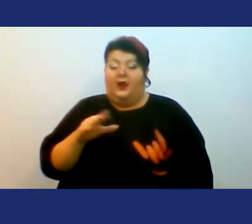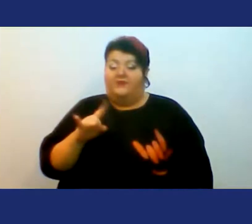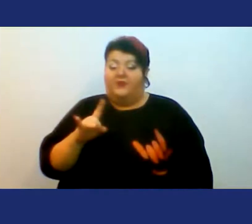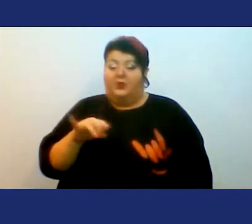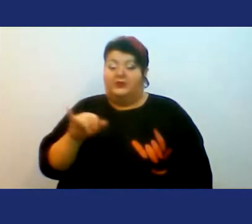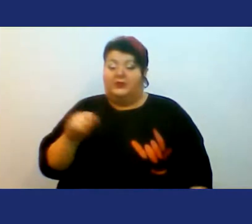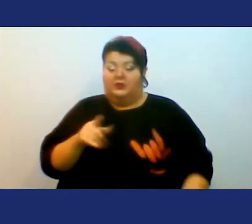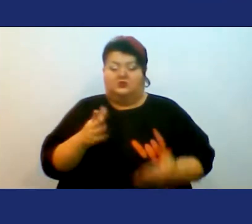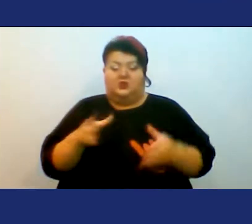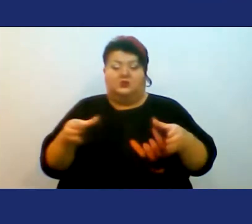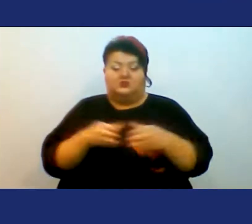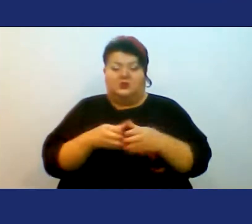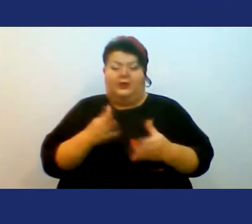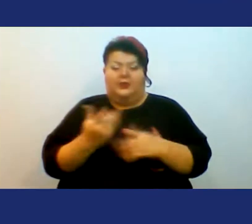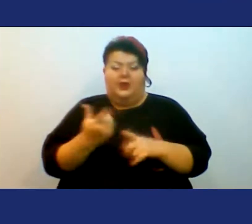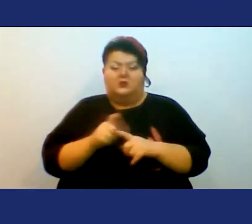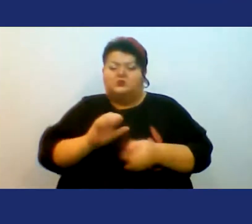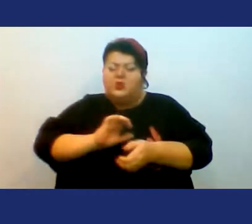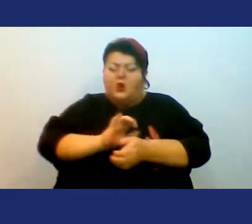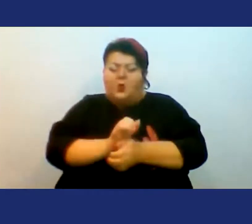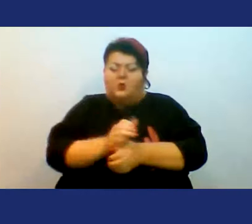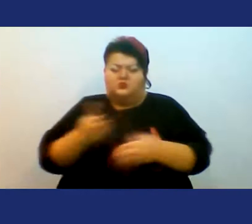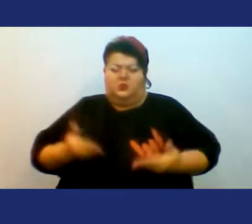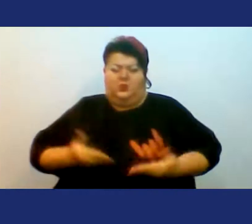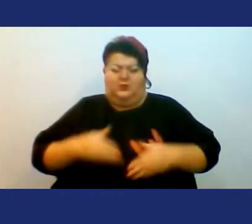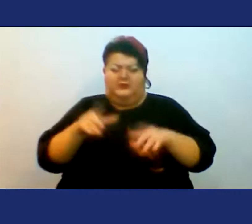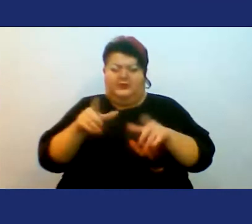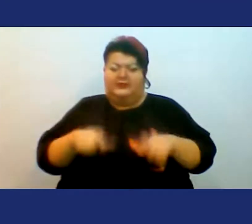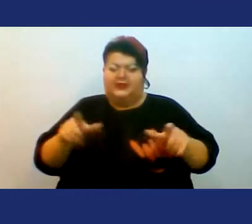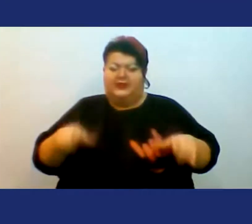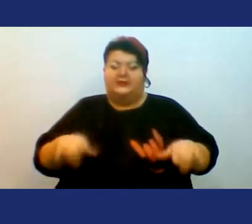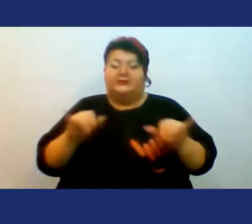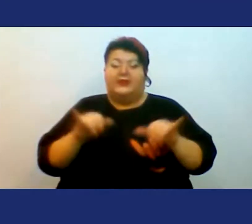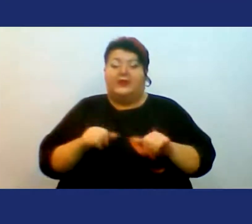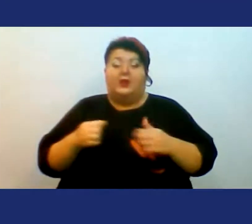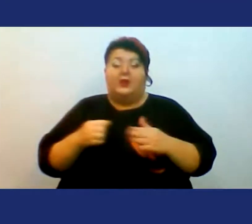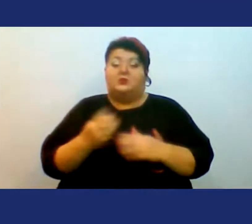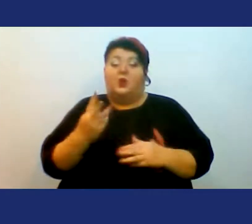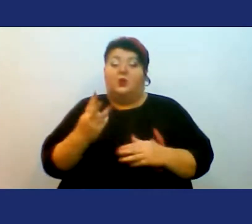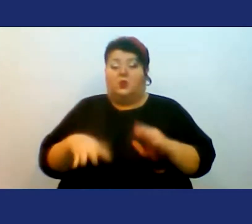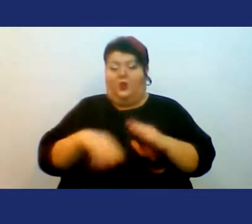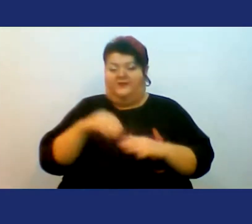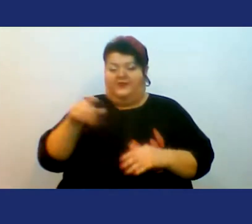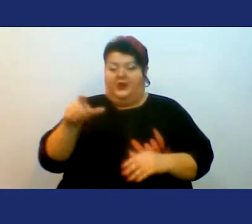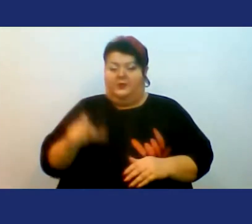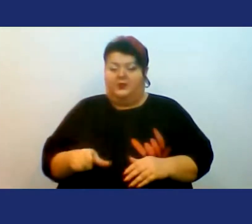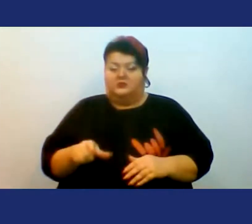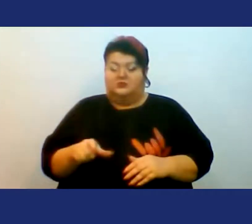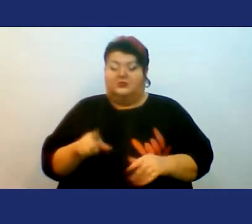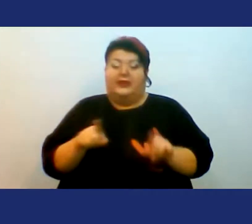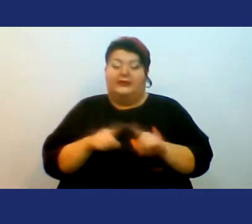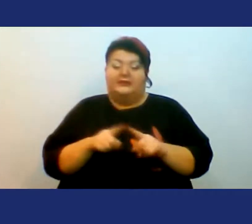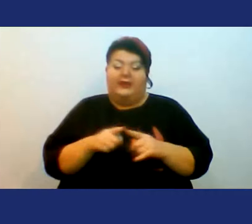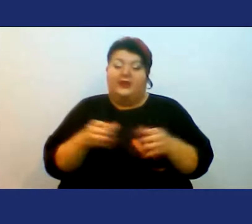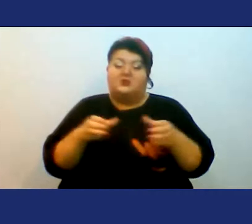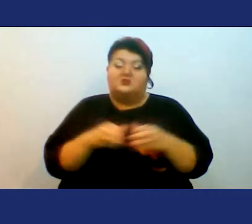to only 3 electors for places like Montana, which have very sparse populations. And you probably